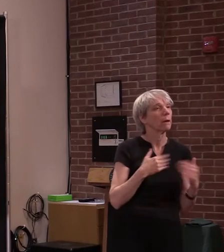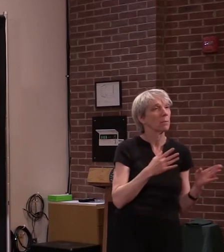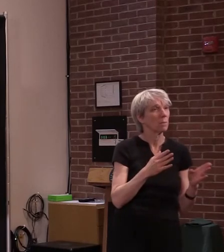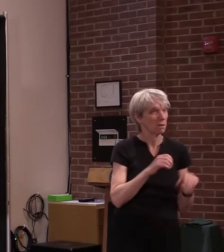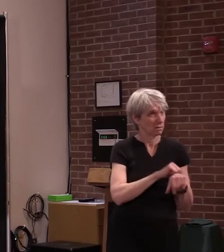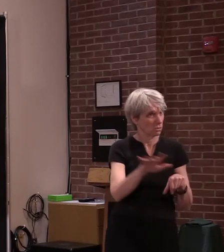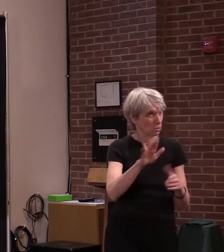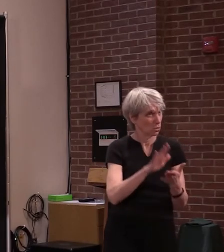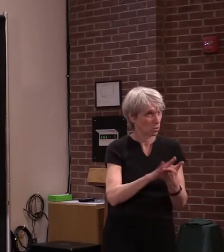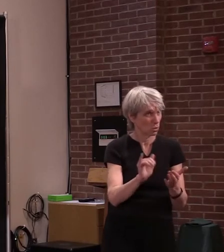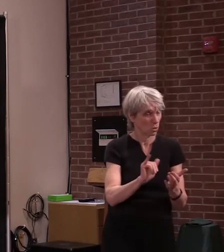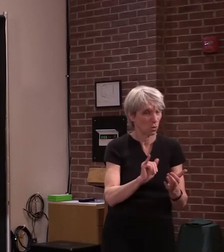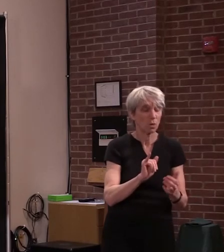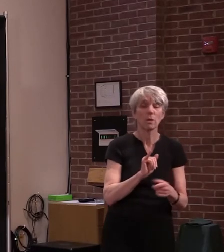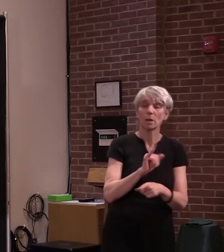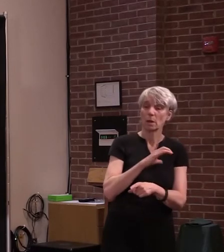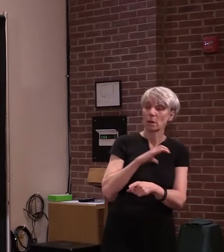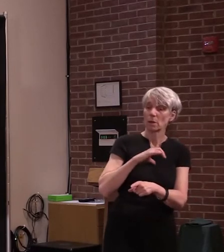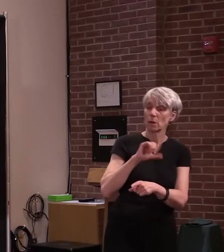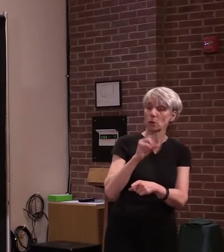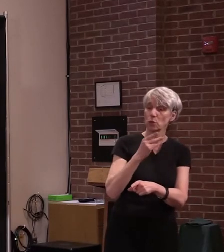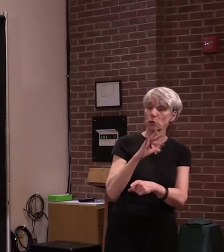Yeah, Commissioner Schilling.